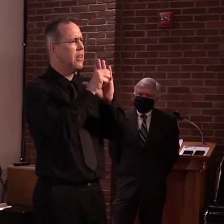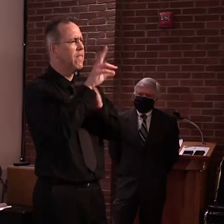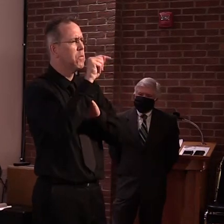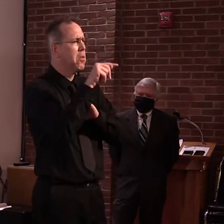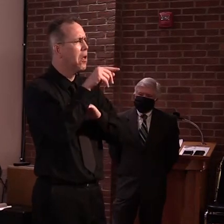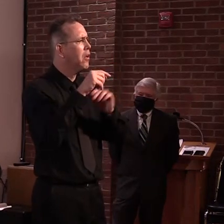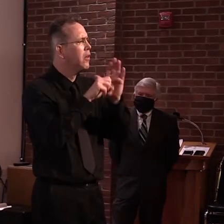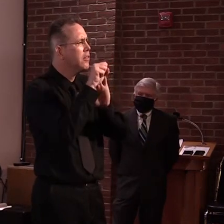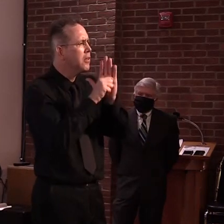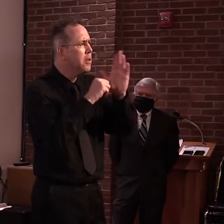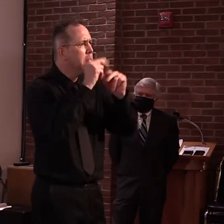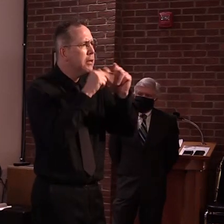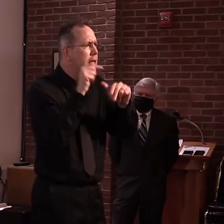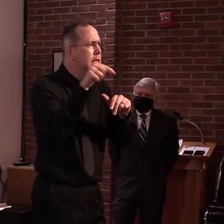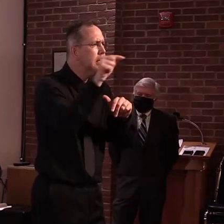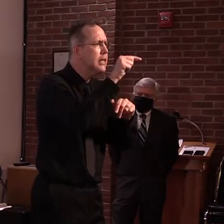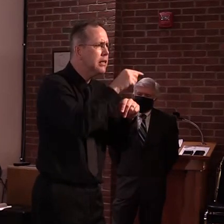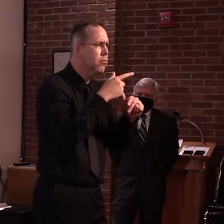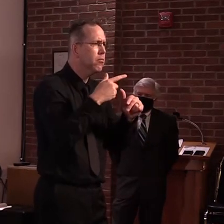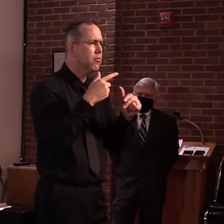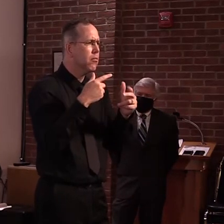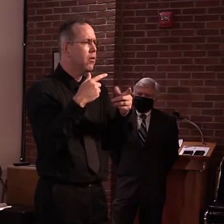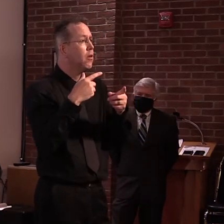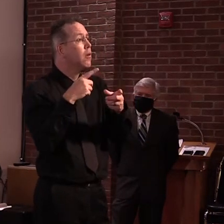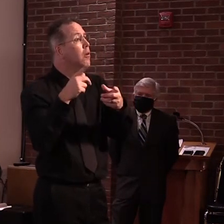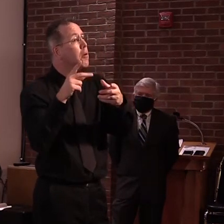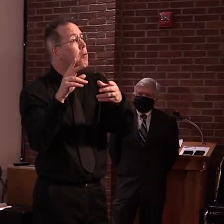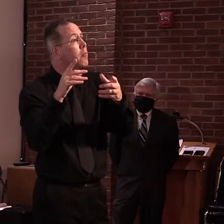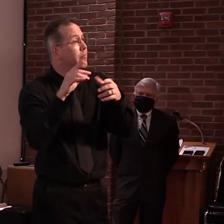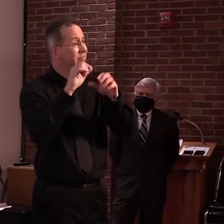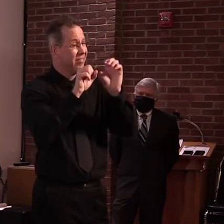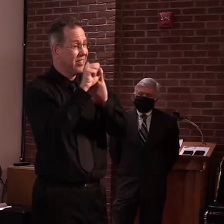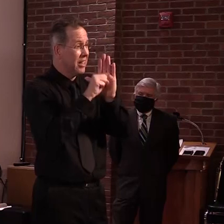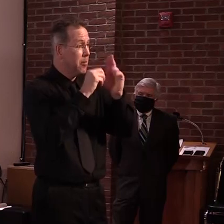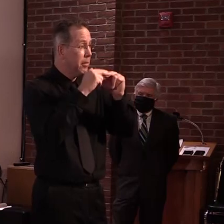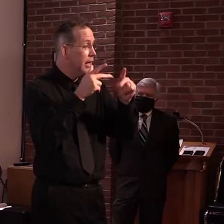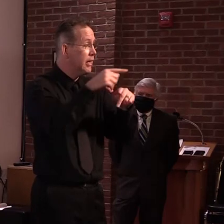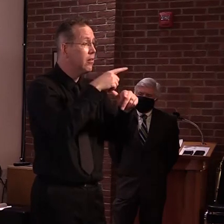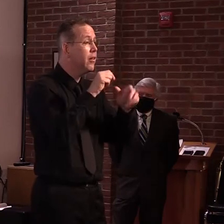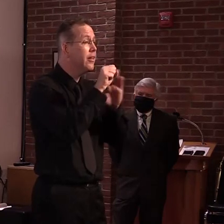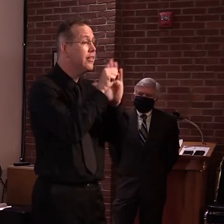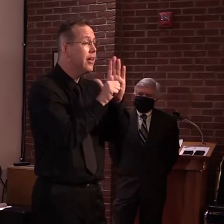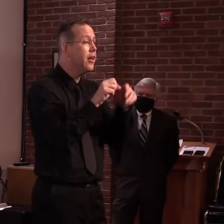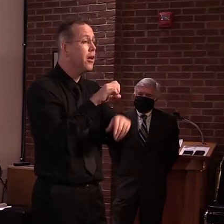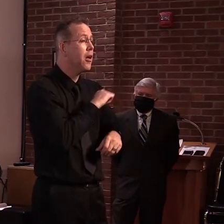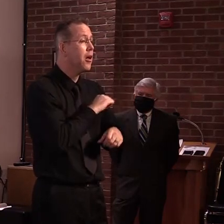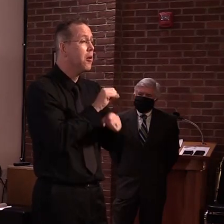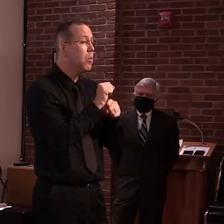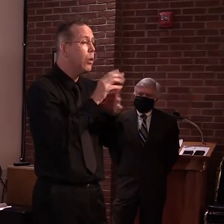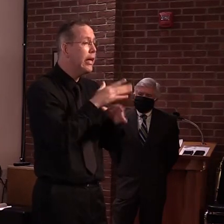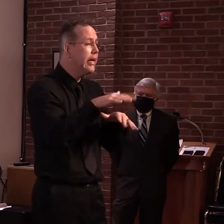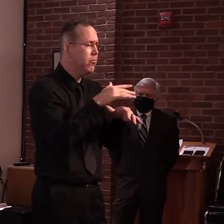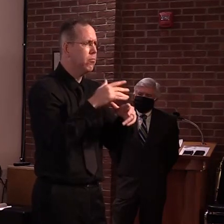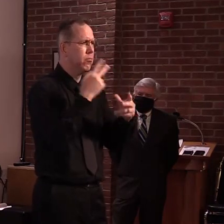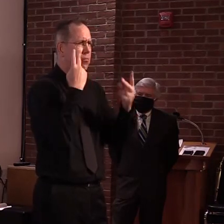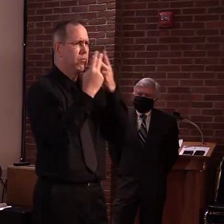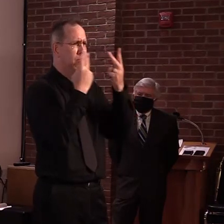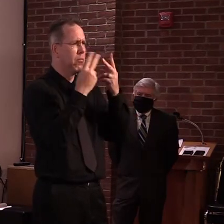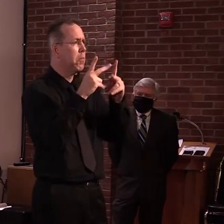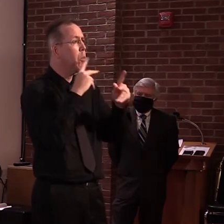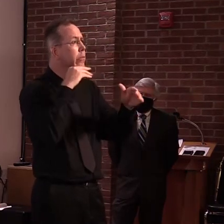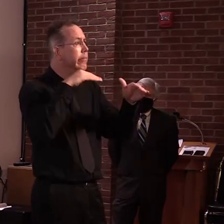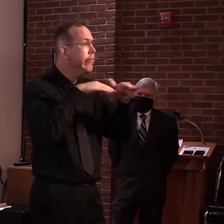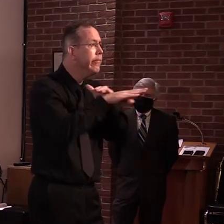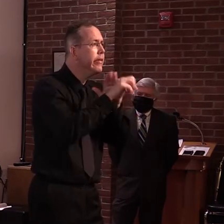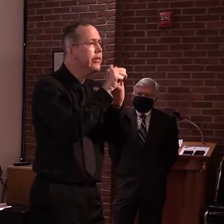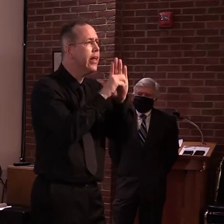and others, but quote, not their own state government. And as a side note, I got two delivery guys